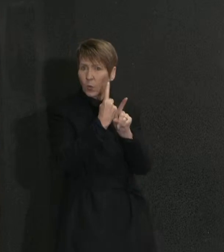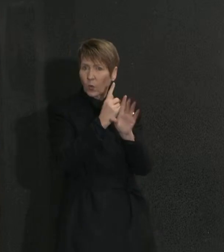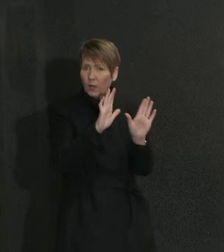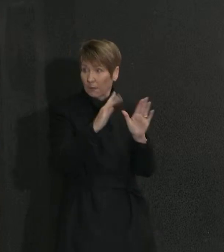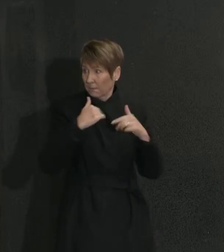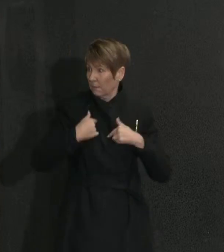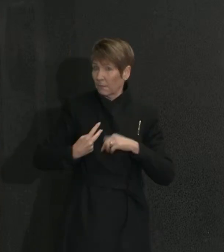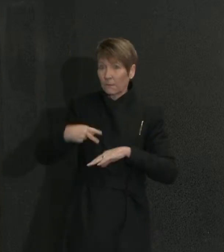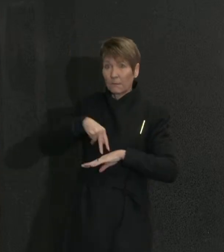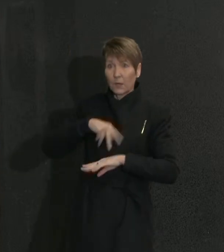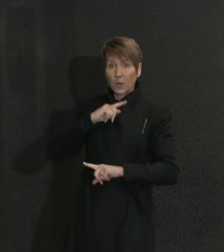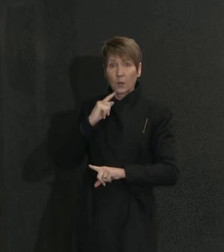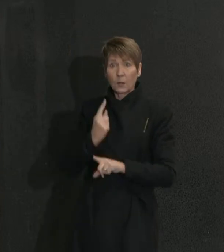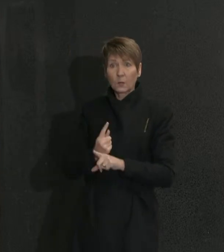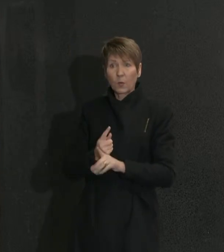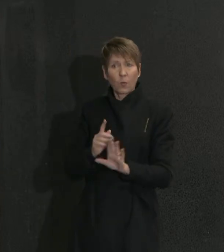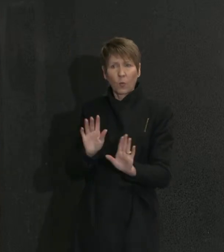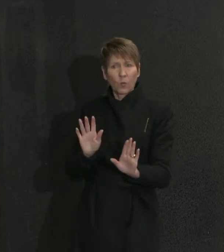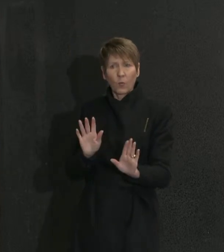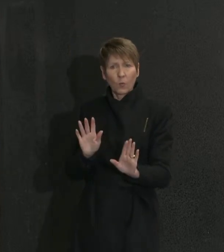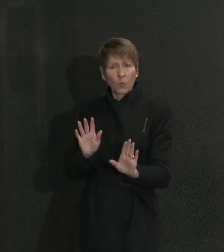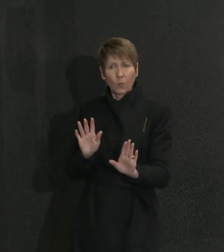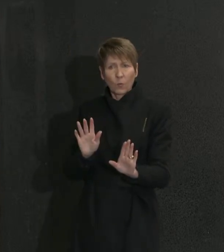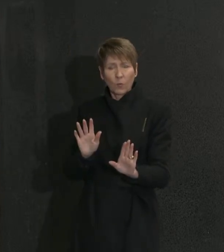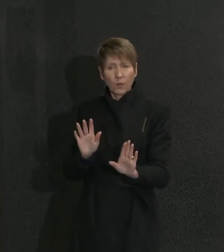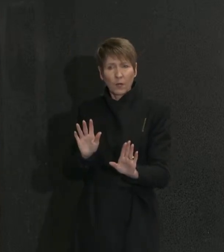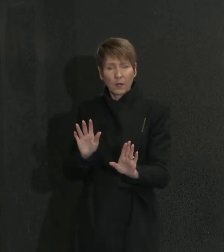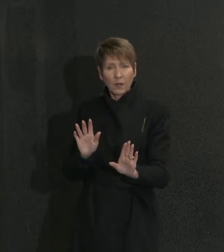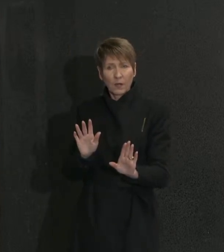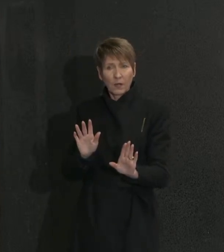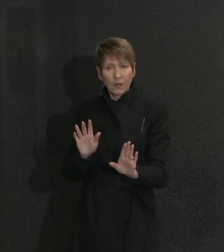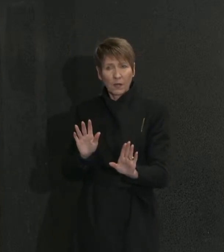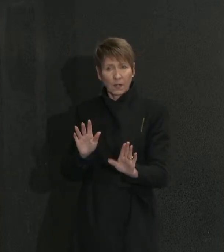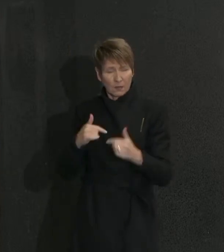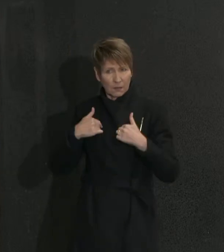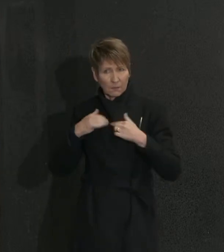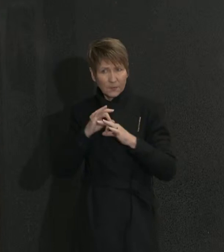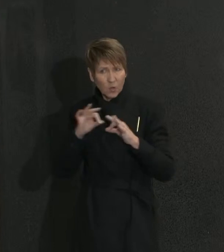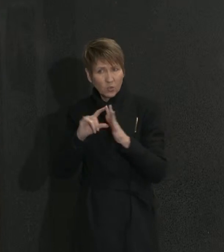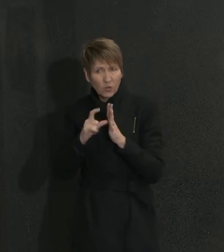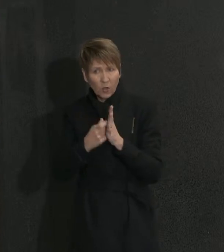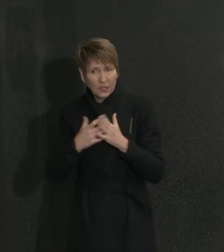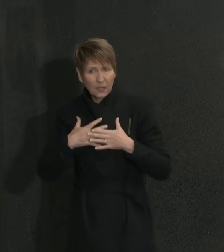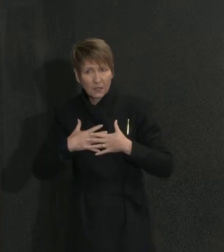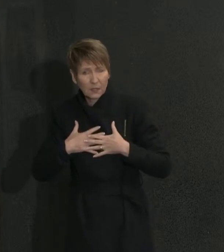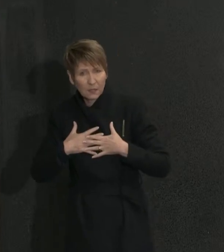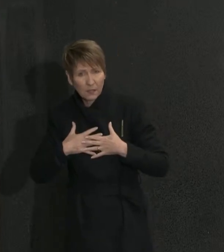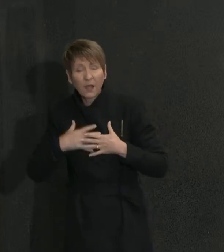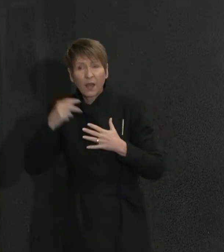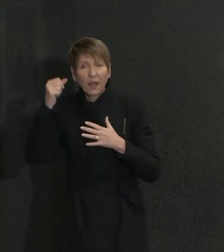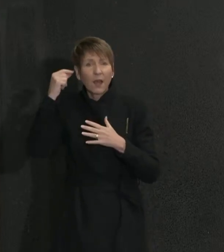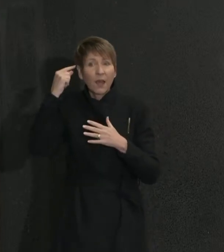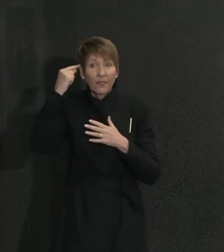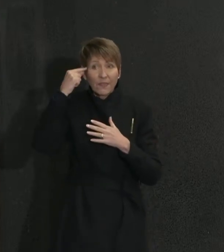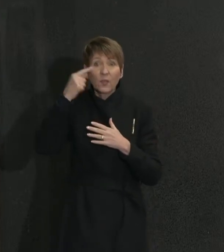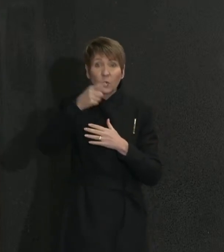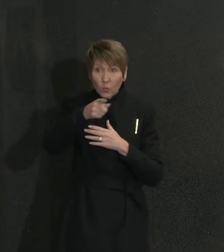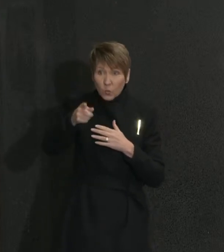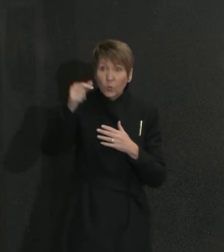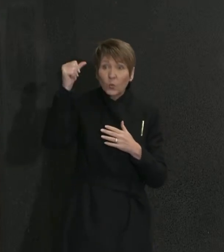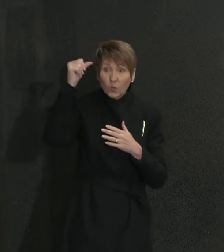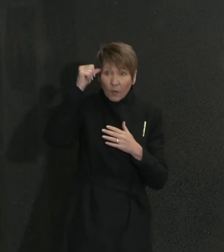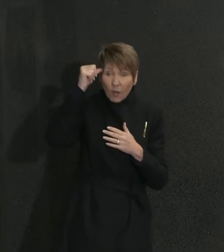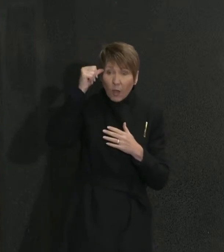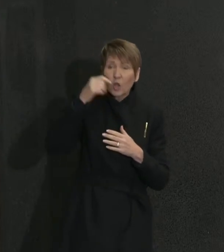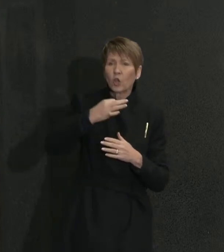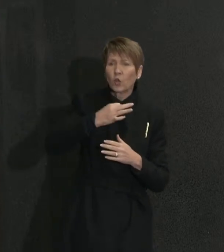I think that there are many, many people who know and understand that the risks with input from their doctor